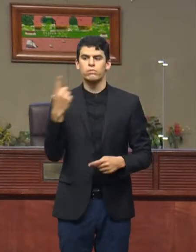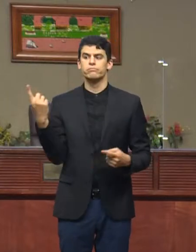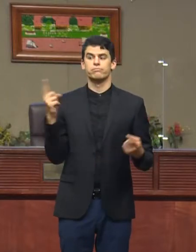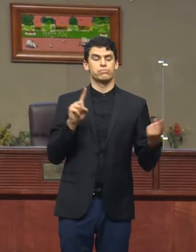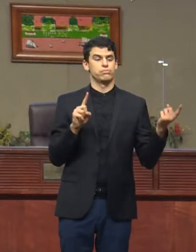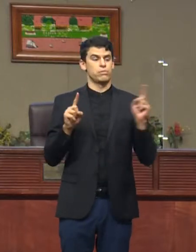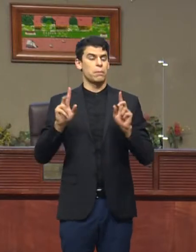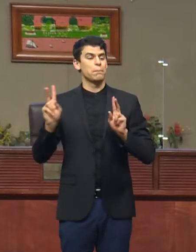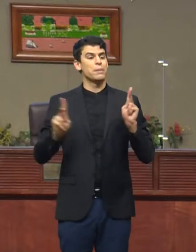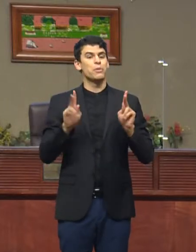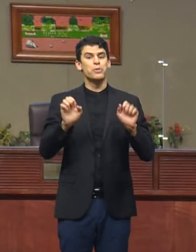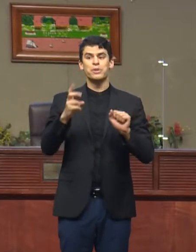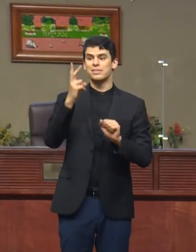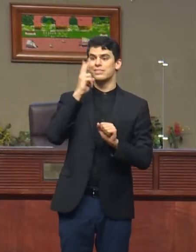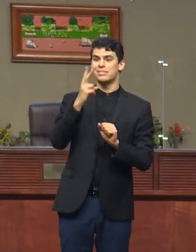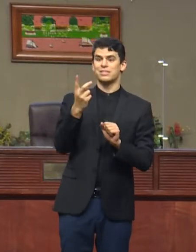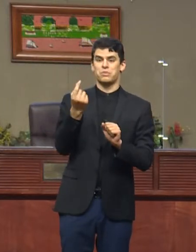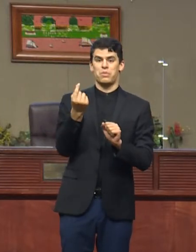look like,